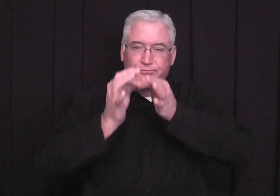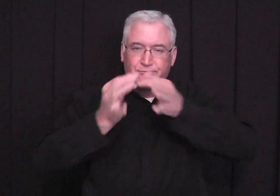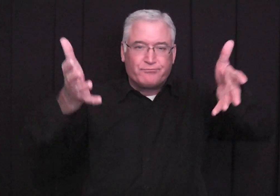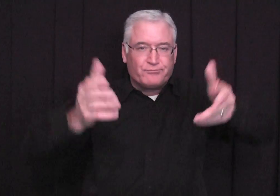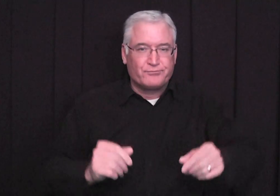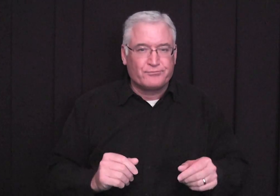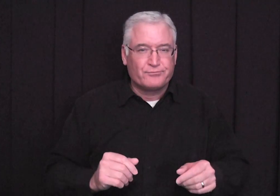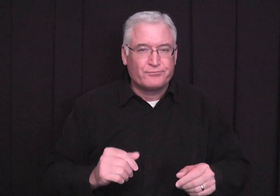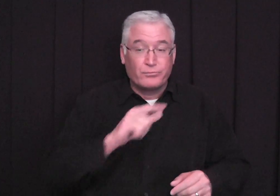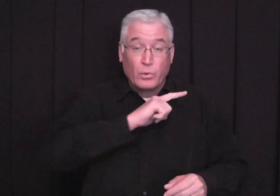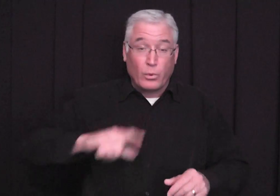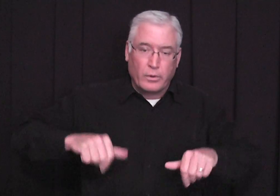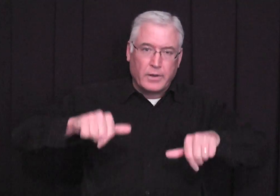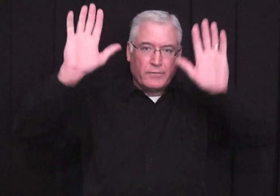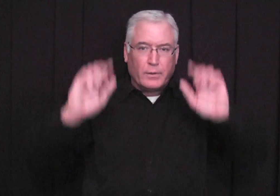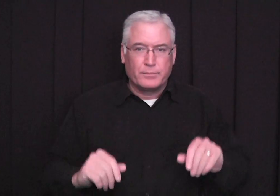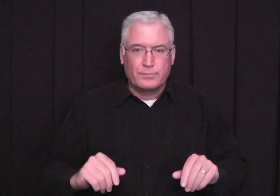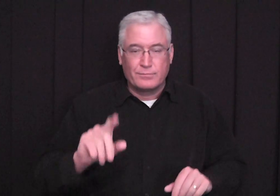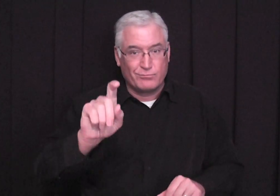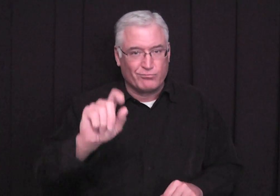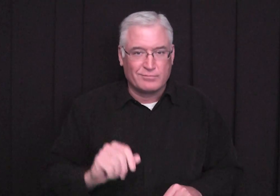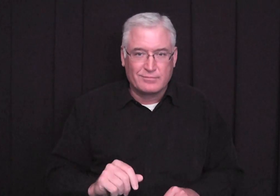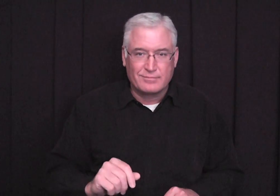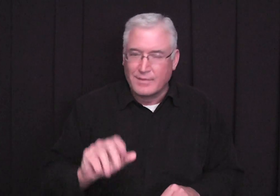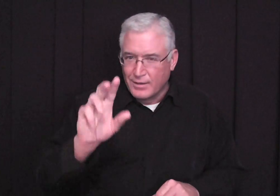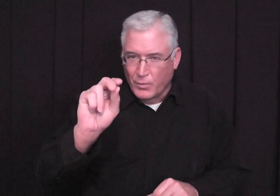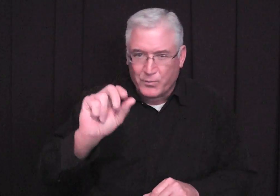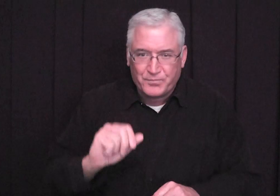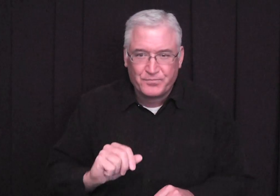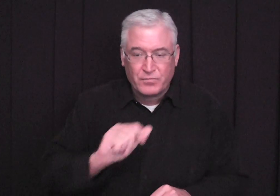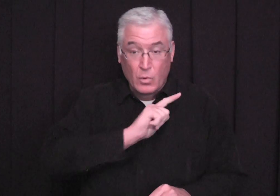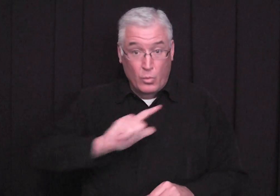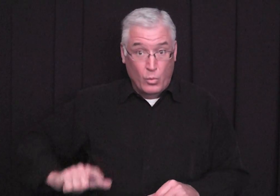It seemed that Israel was finished, that God had given up on him. Had he?